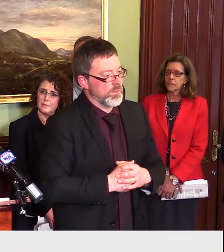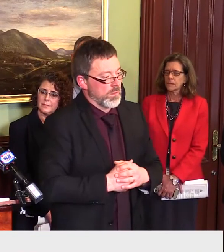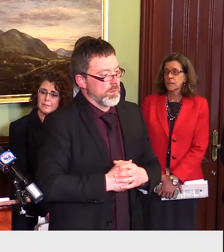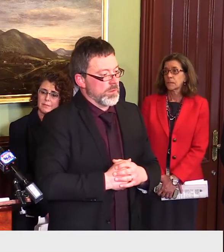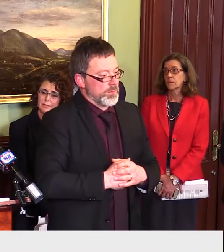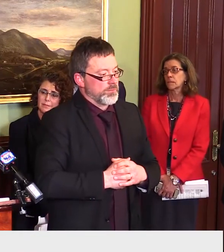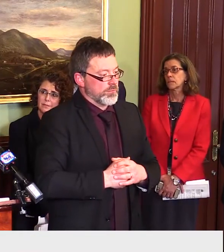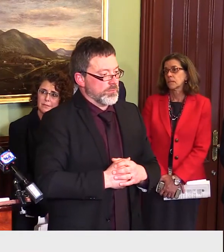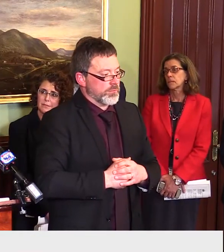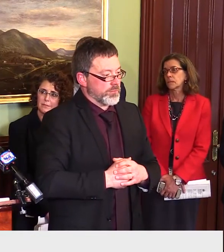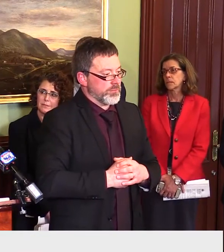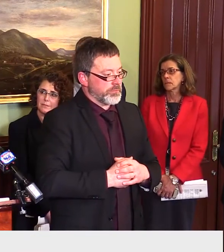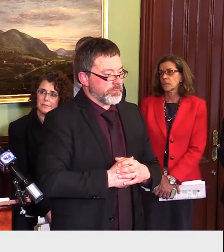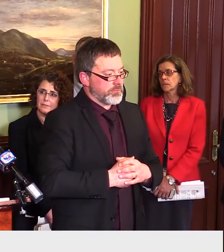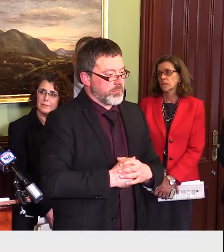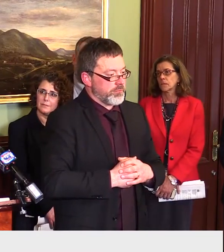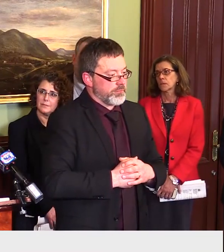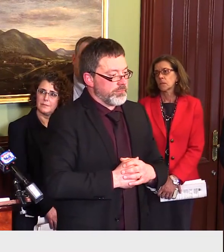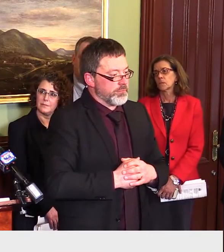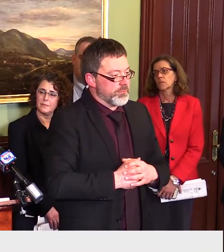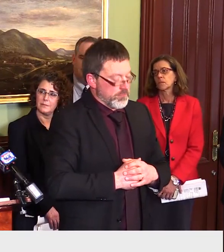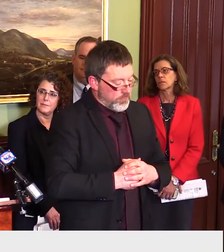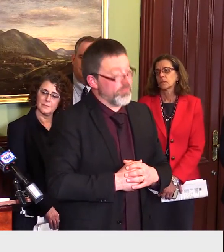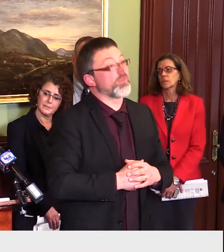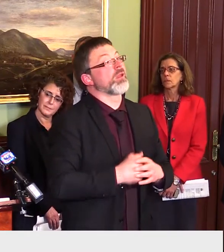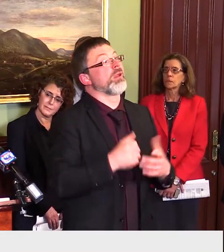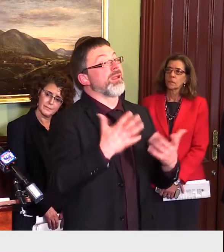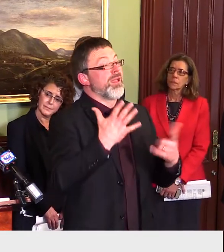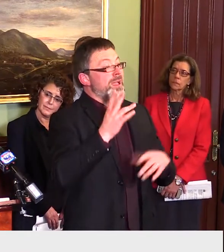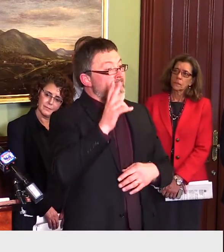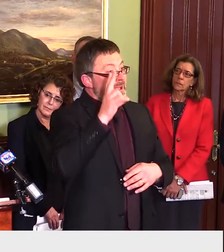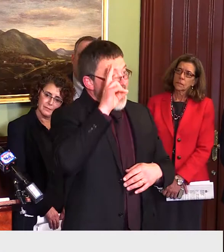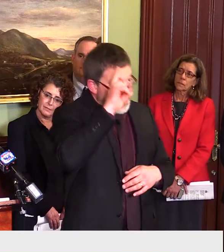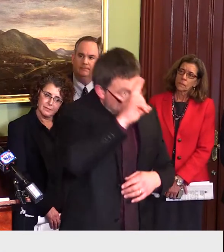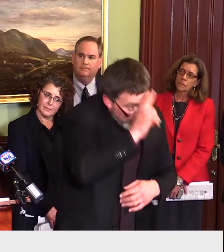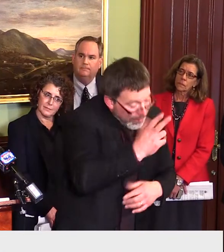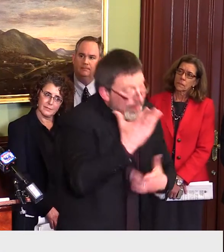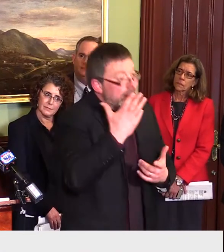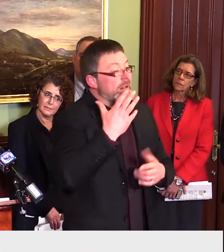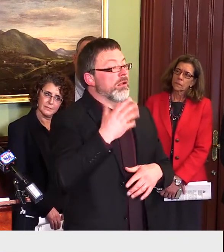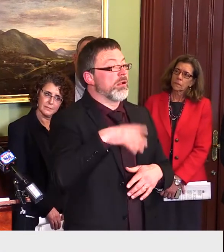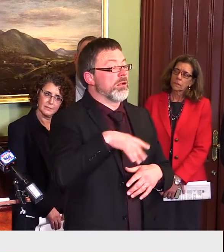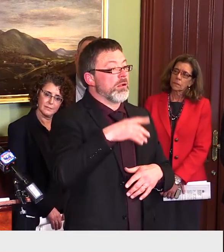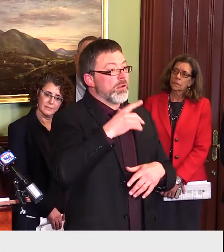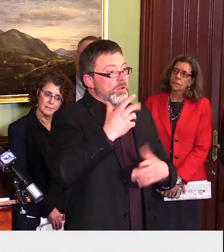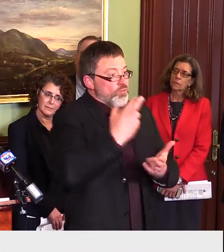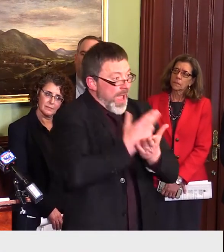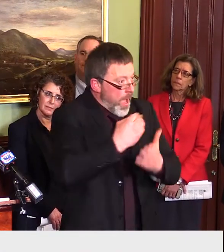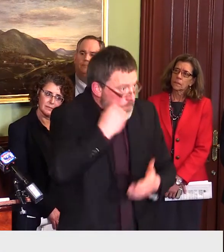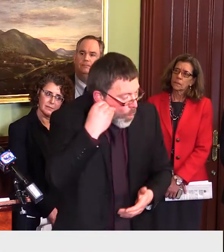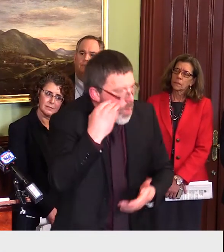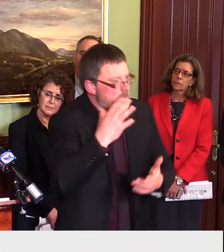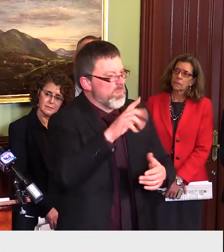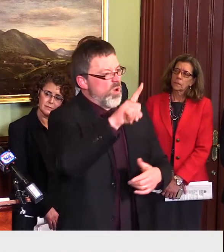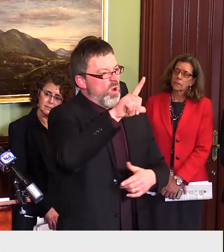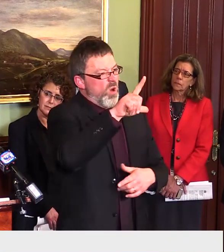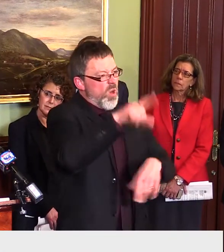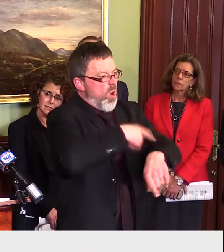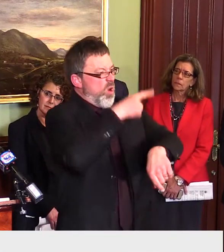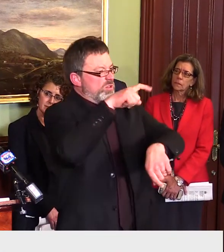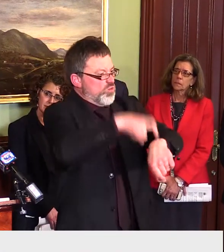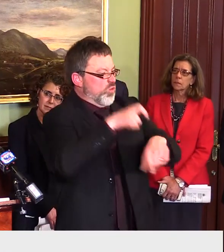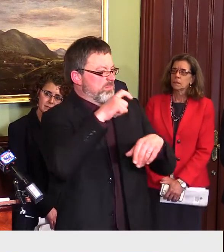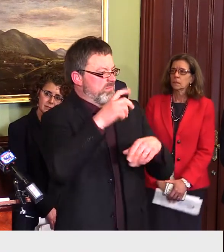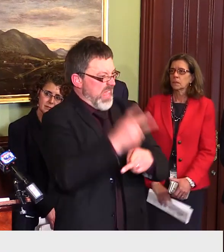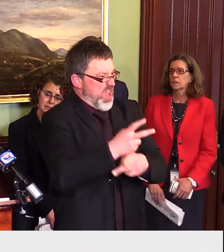You've heard a lot about lab testing lately. And in order to identify people who are most at risk